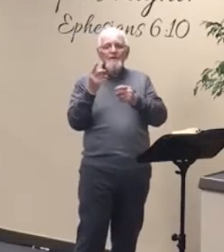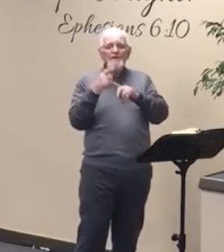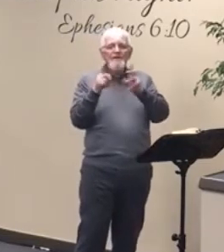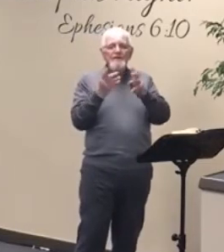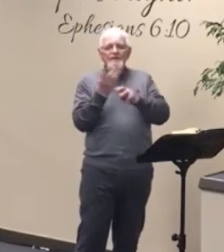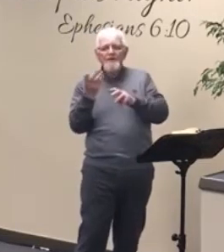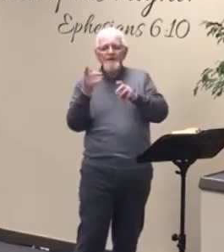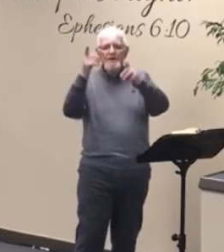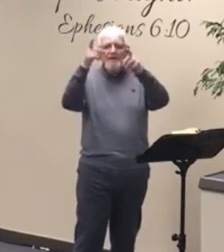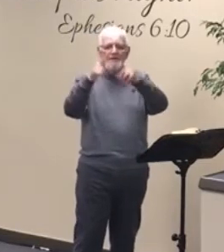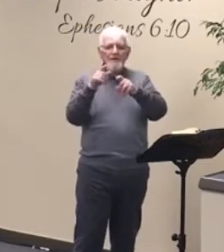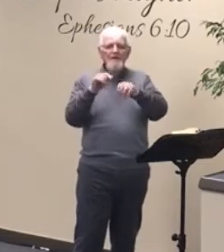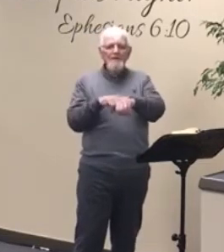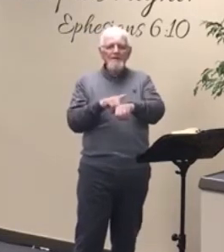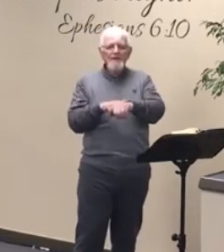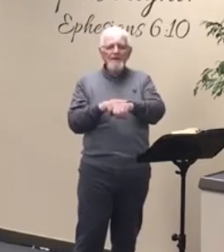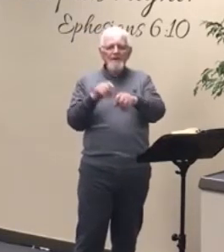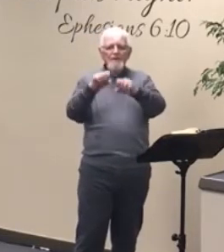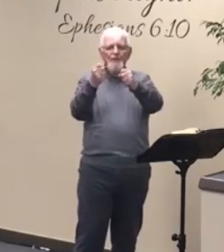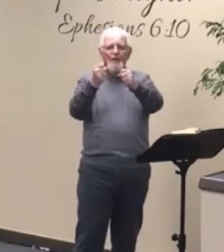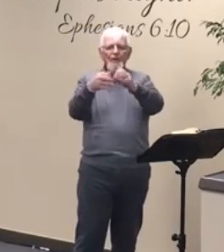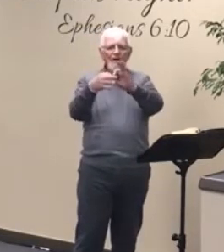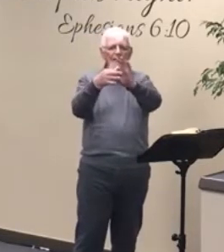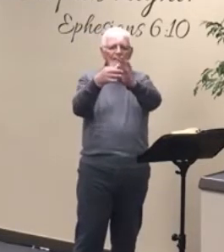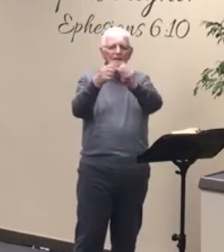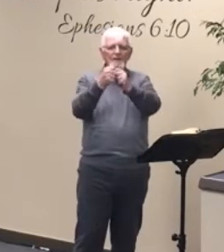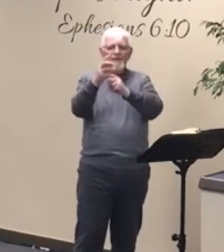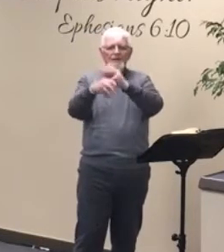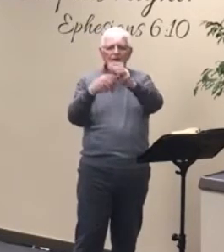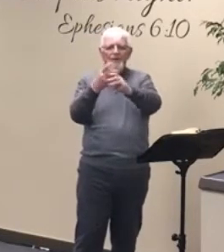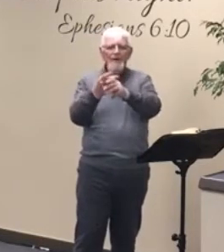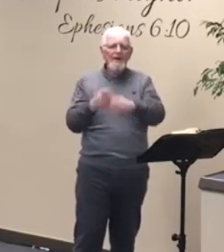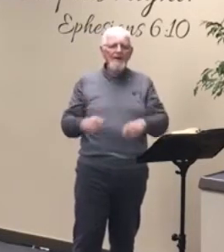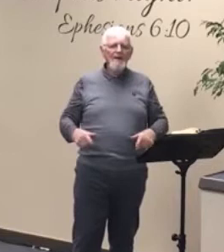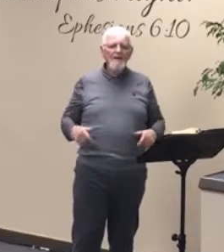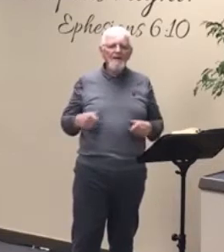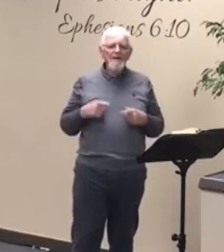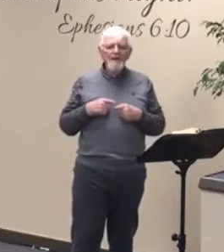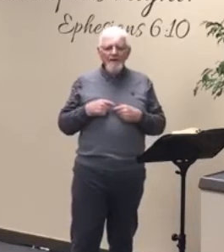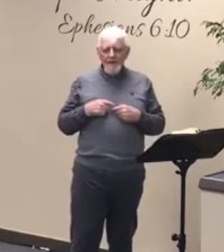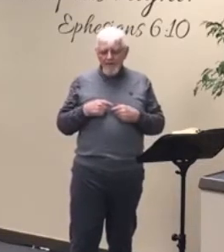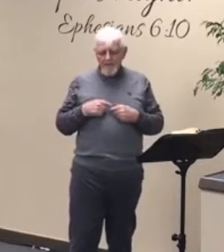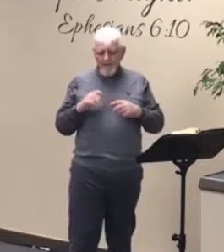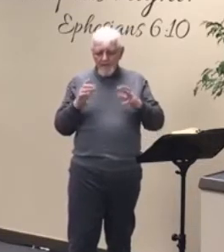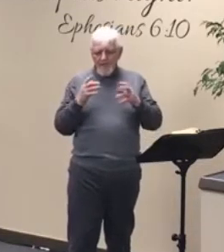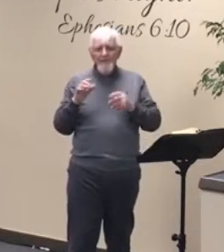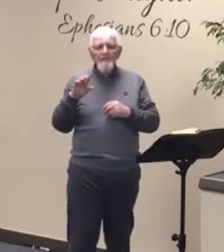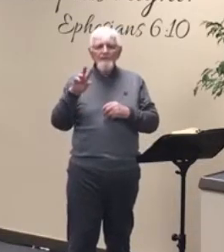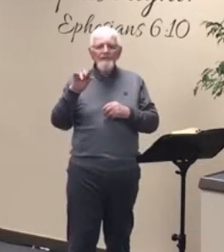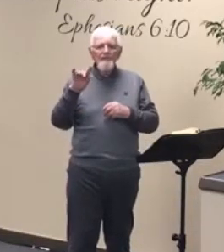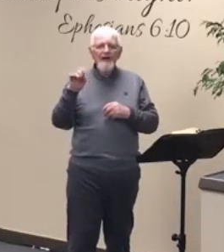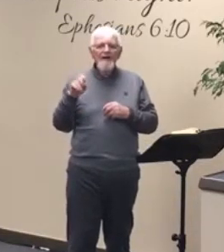time, and they have a broken connection to the world where they live and the values they preach.